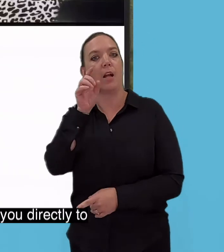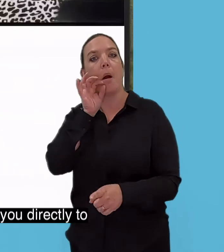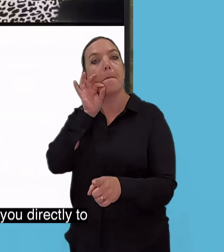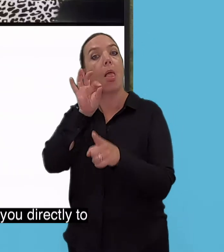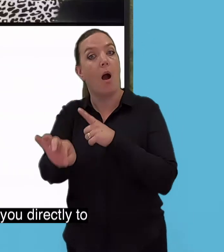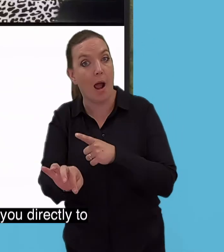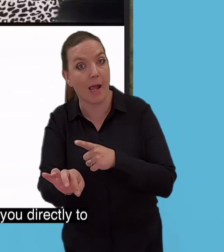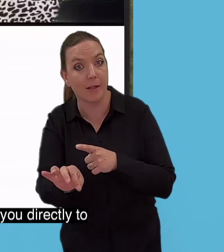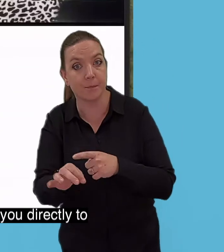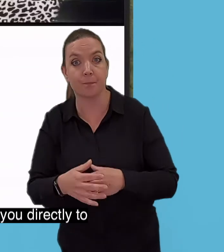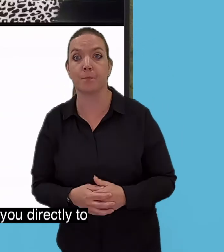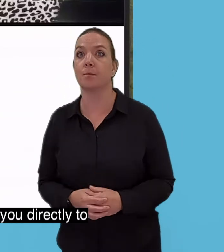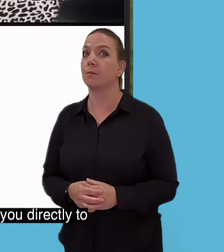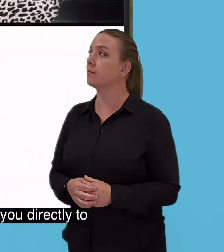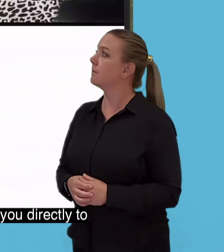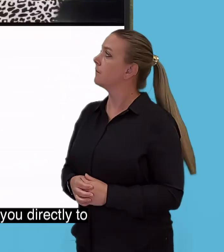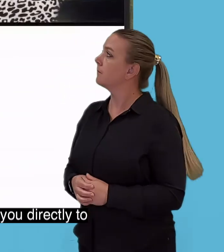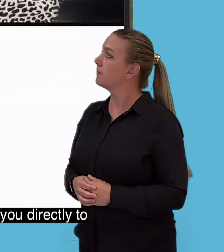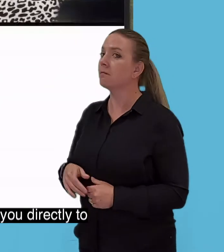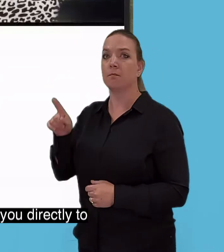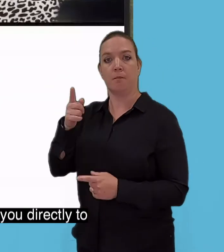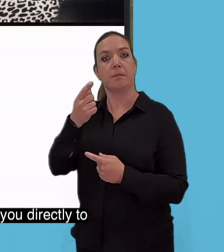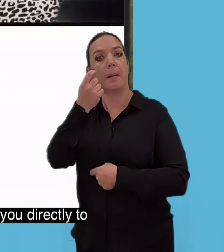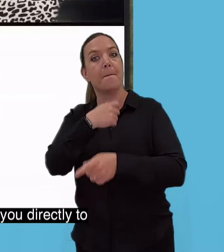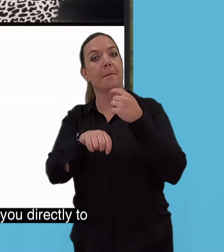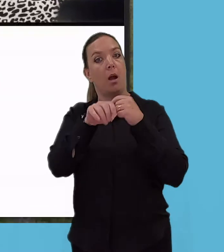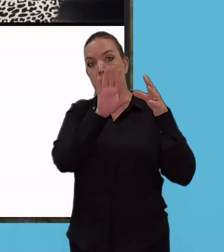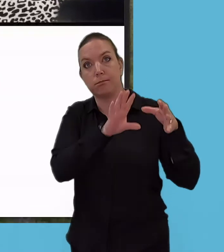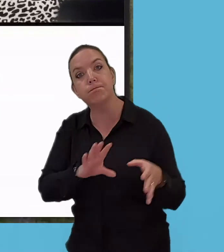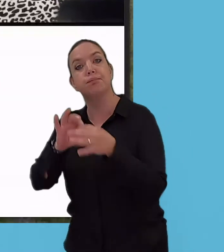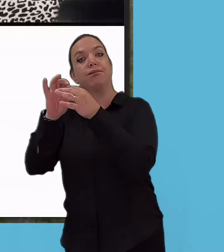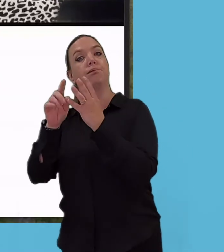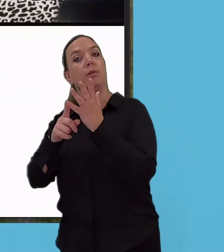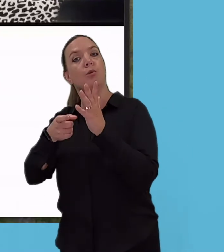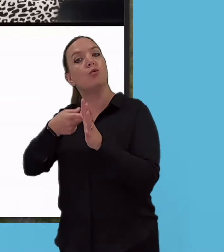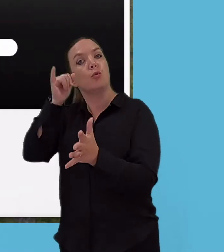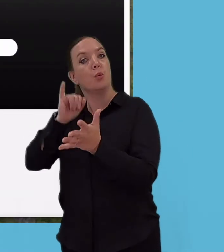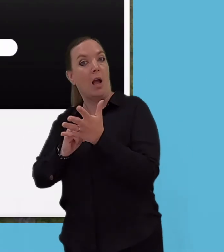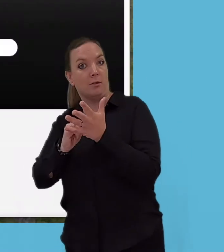and click Apply Now, which will link you directly to the UCAS website.